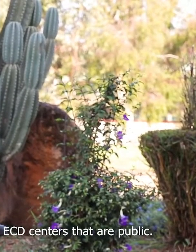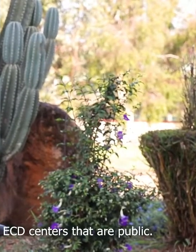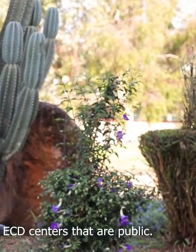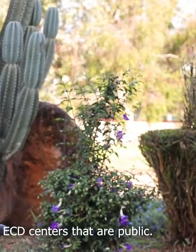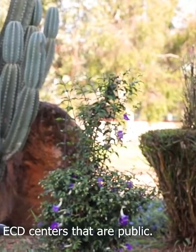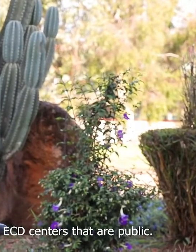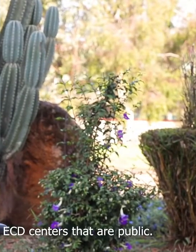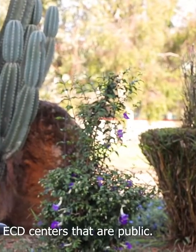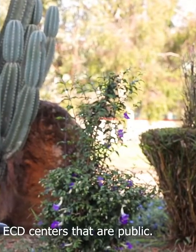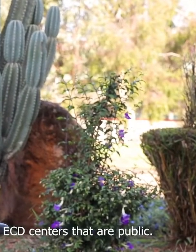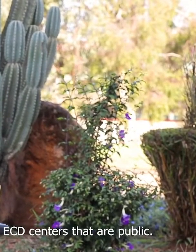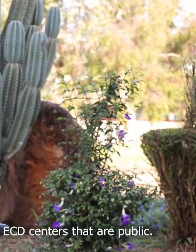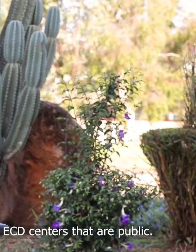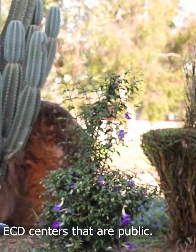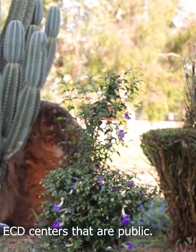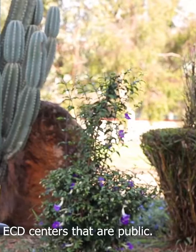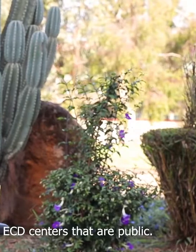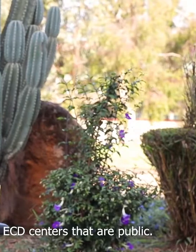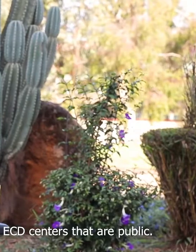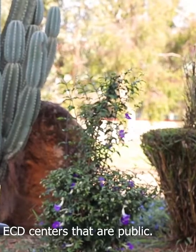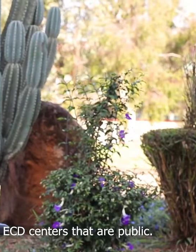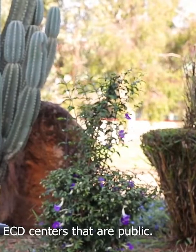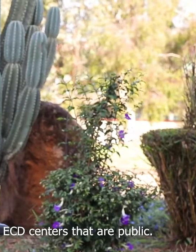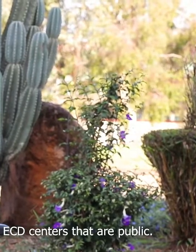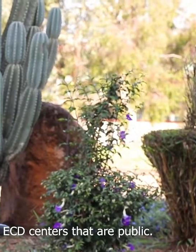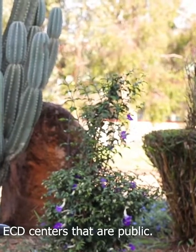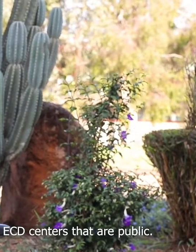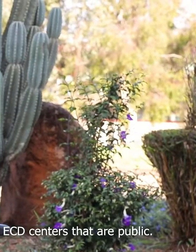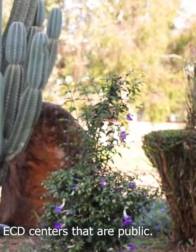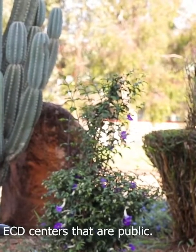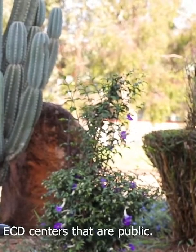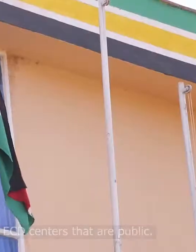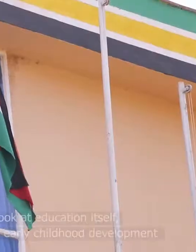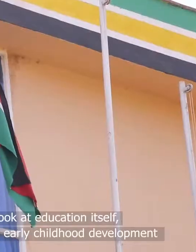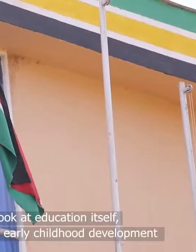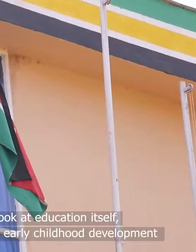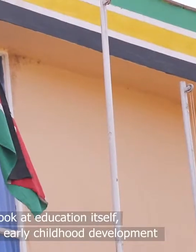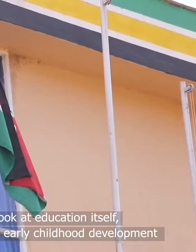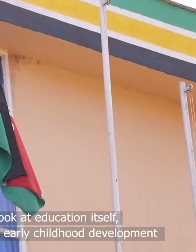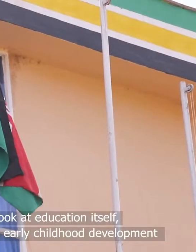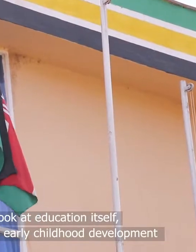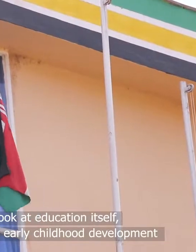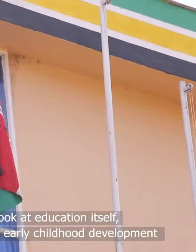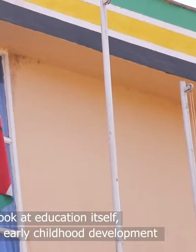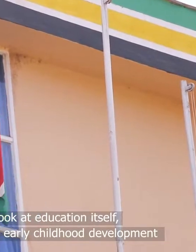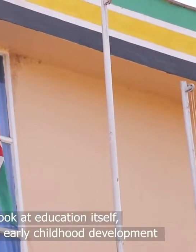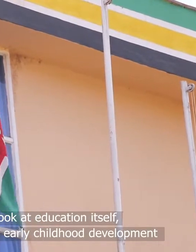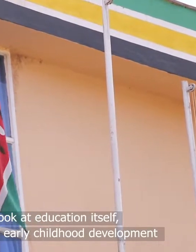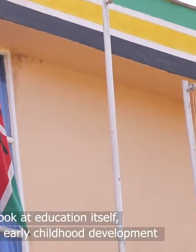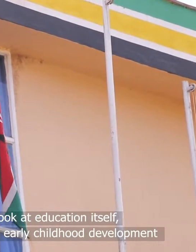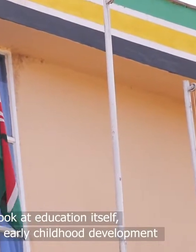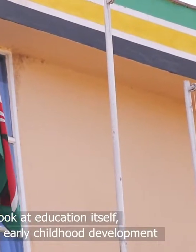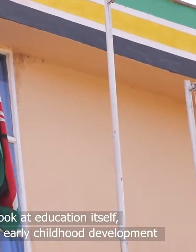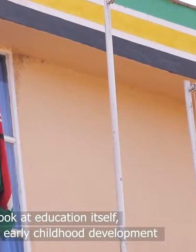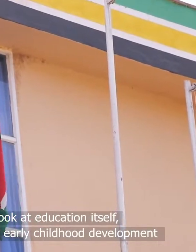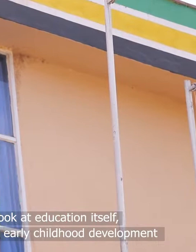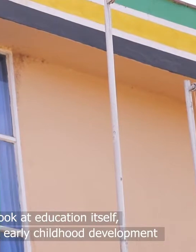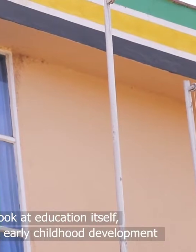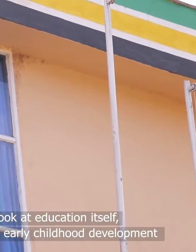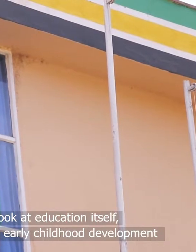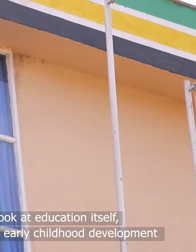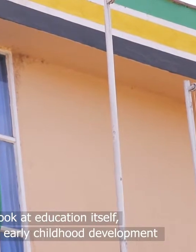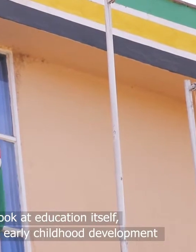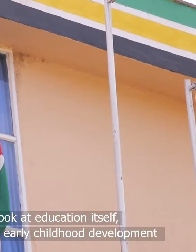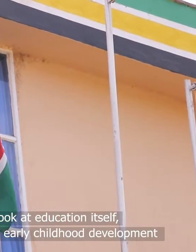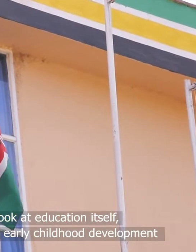have 684 ECD centers that are public. When we come to ECD, we don't look